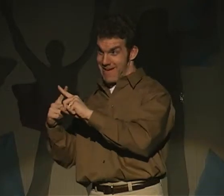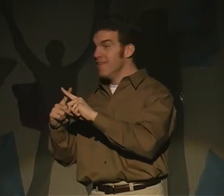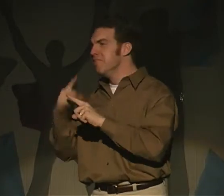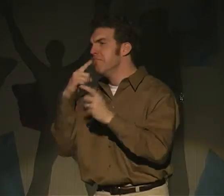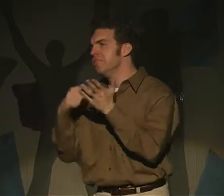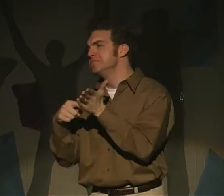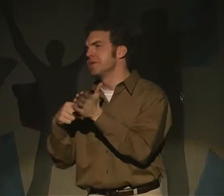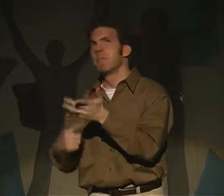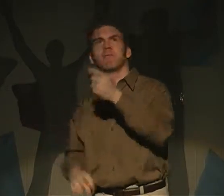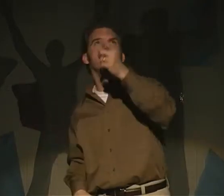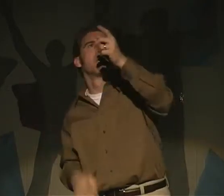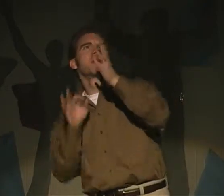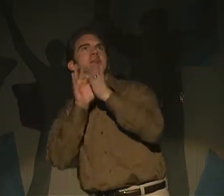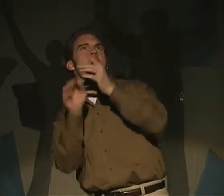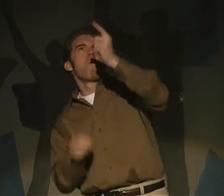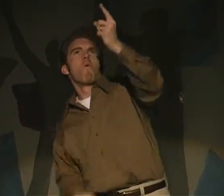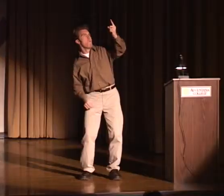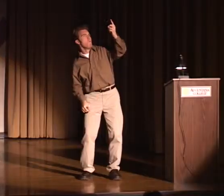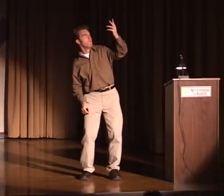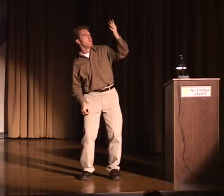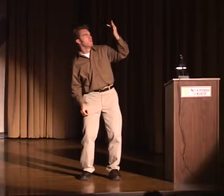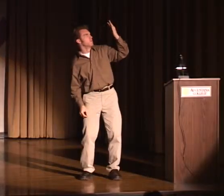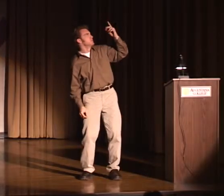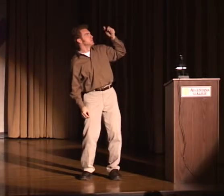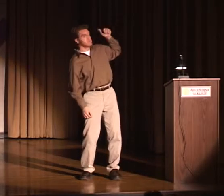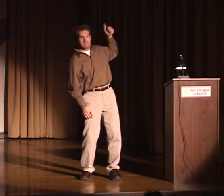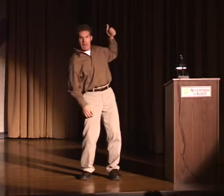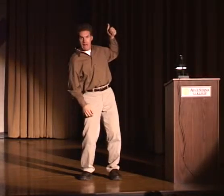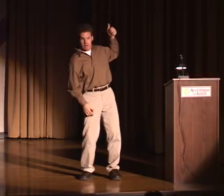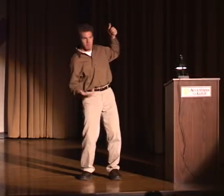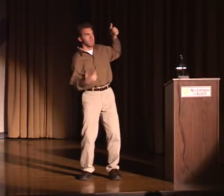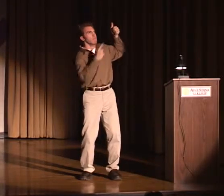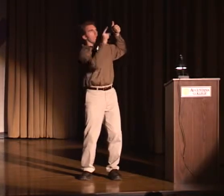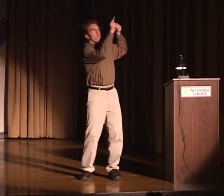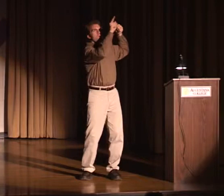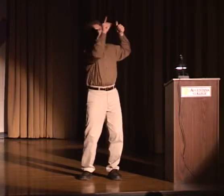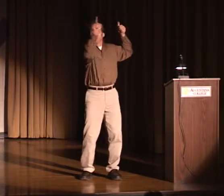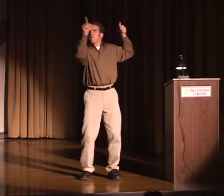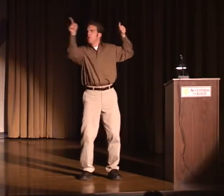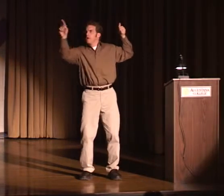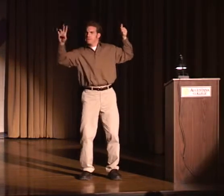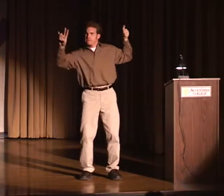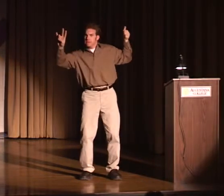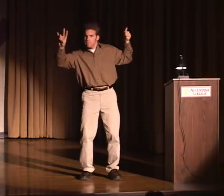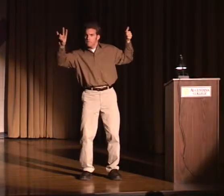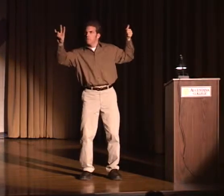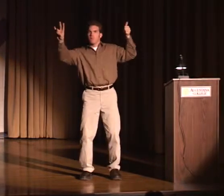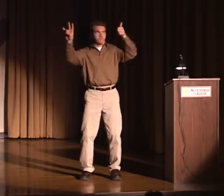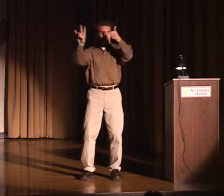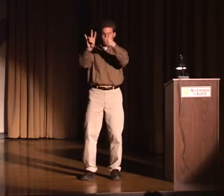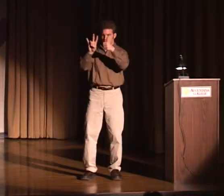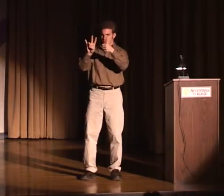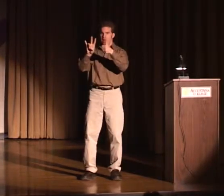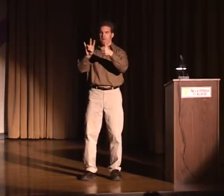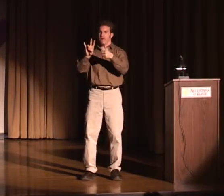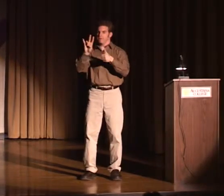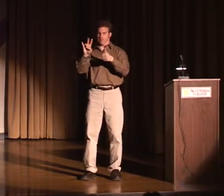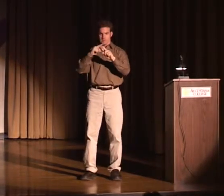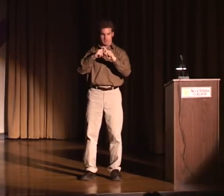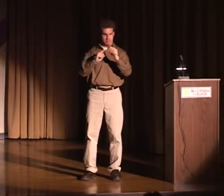multiplication. For example, there would be 10 lights in one row and seven rows.